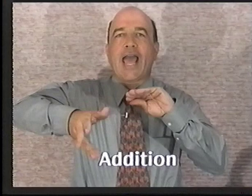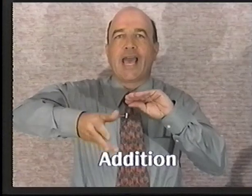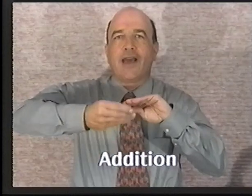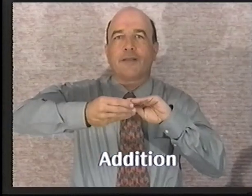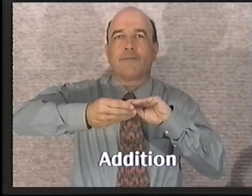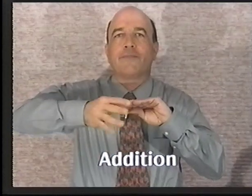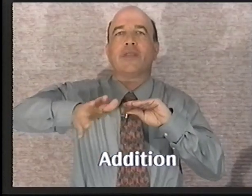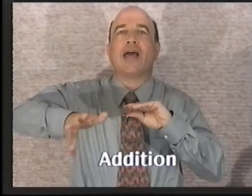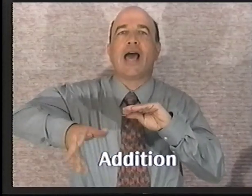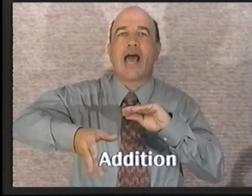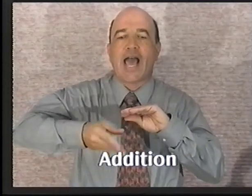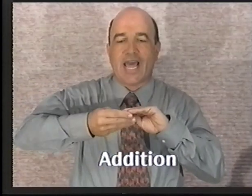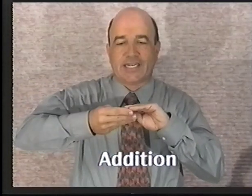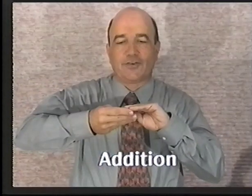add, addition.